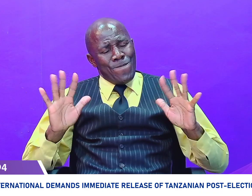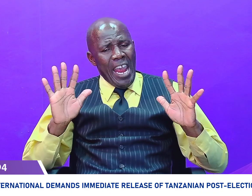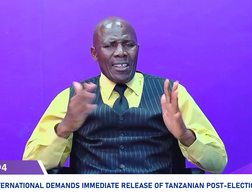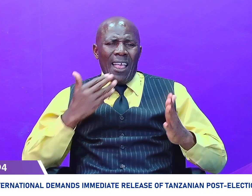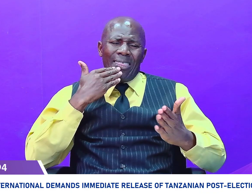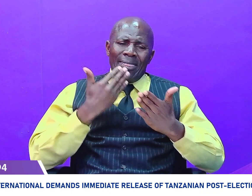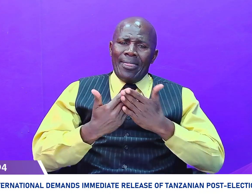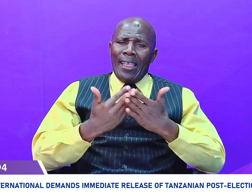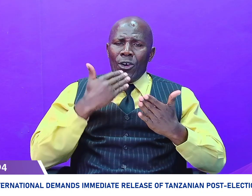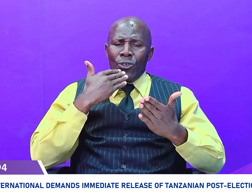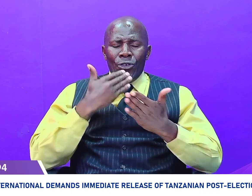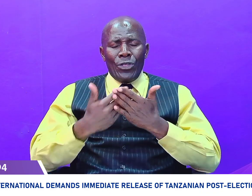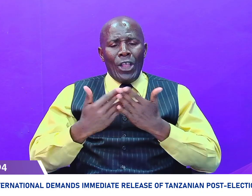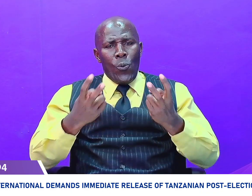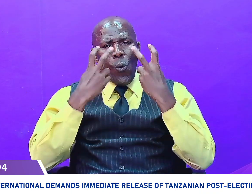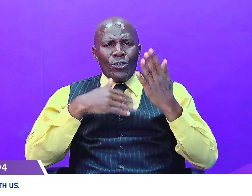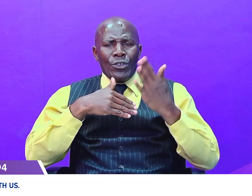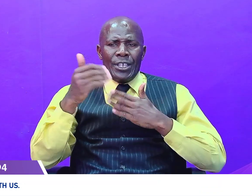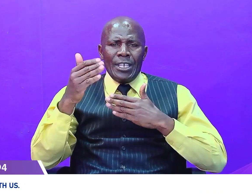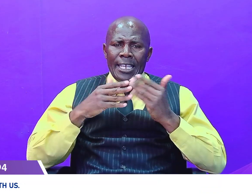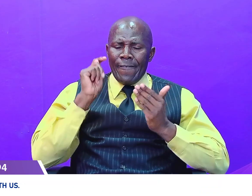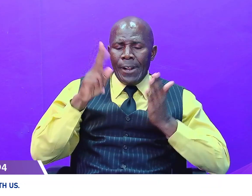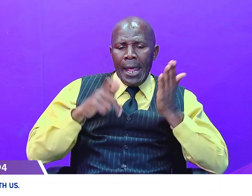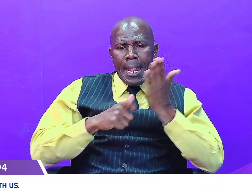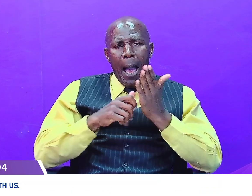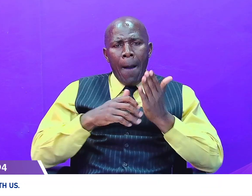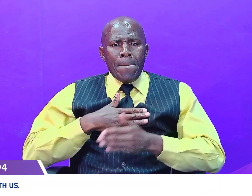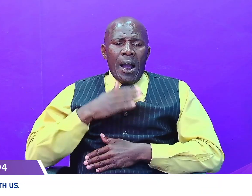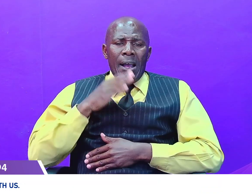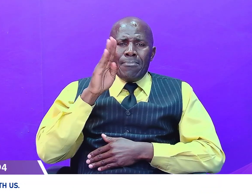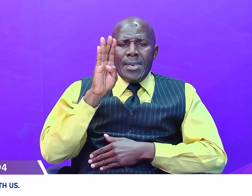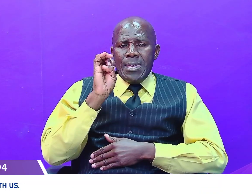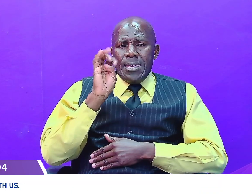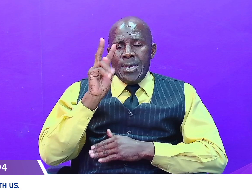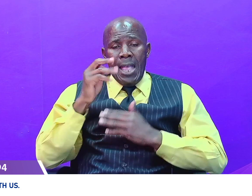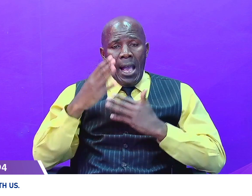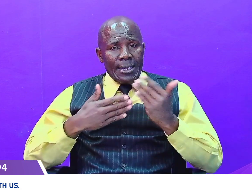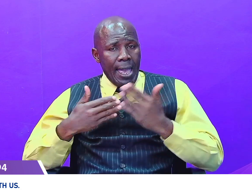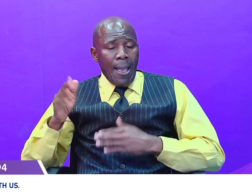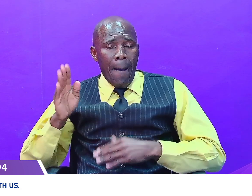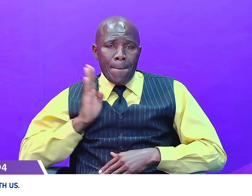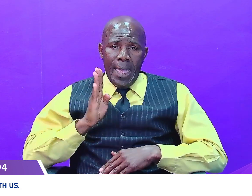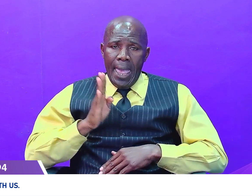That is all for the news. Thank you for staying tuned at Science TV. My name is Ben Warangai,